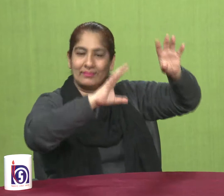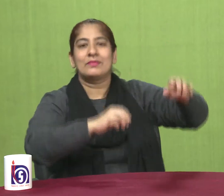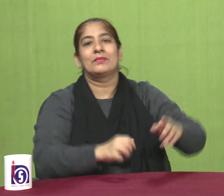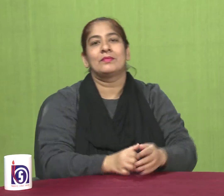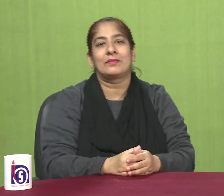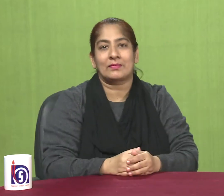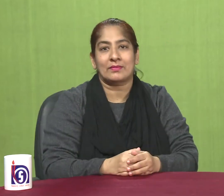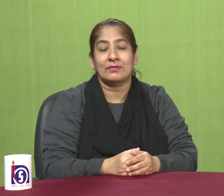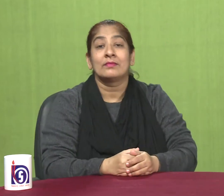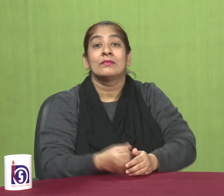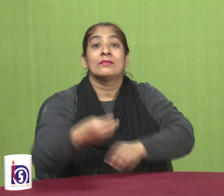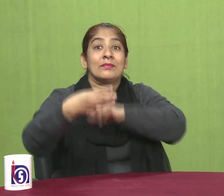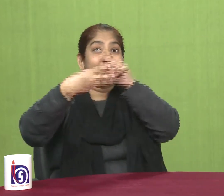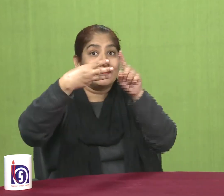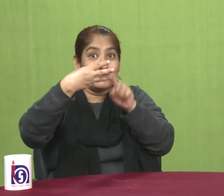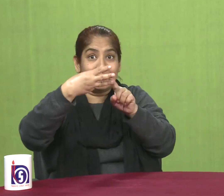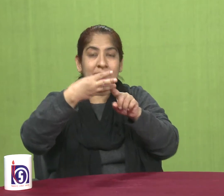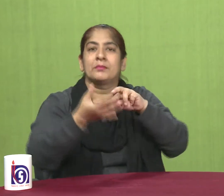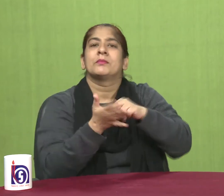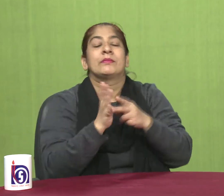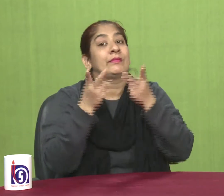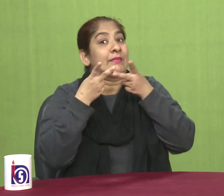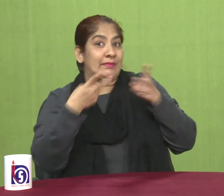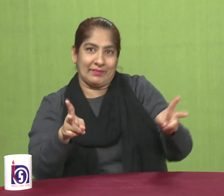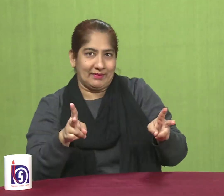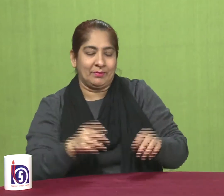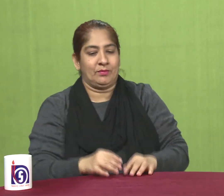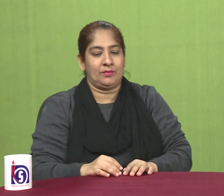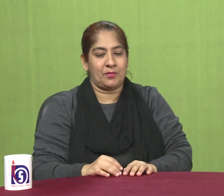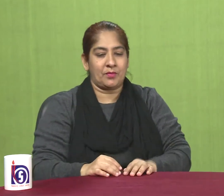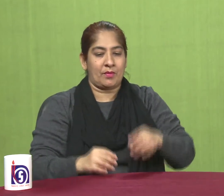send it to them. Third is entry port trade.